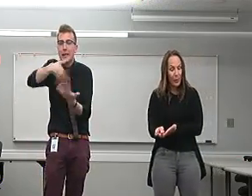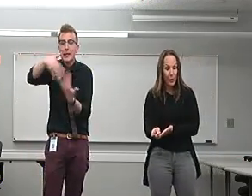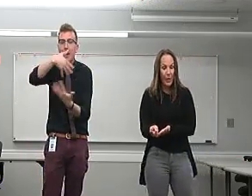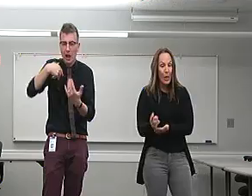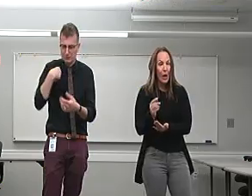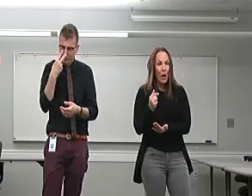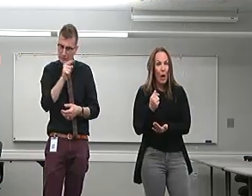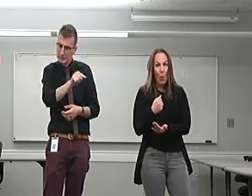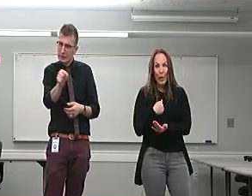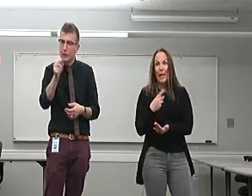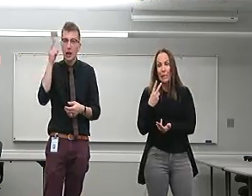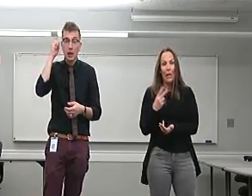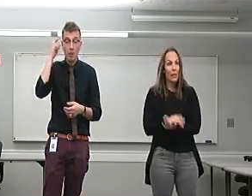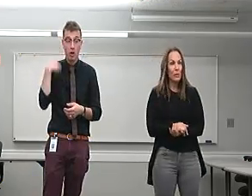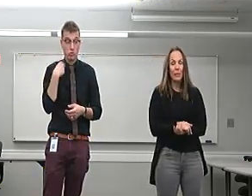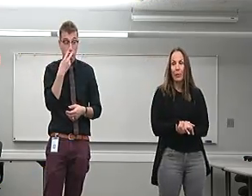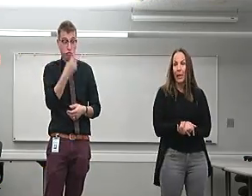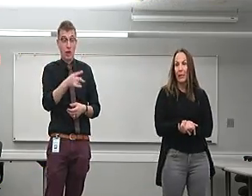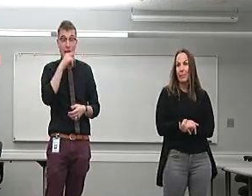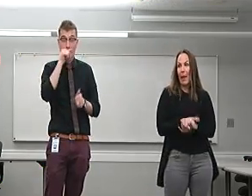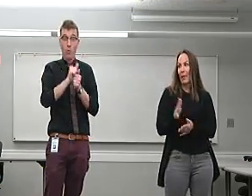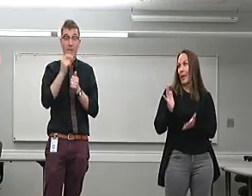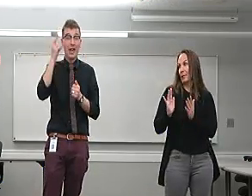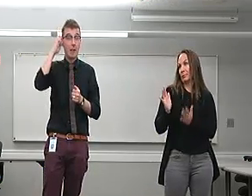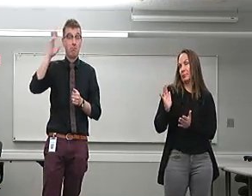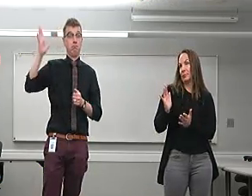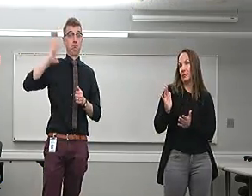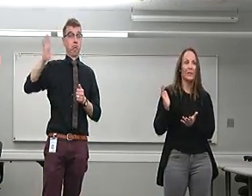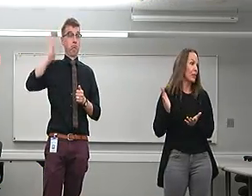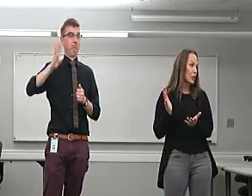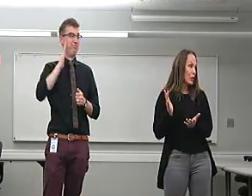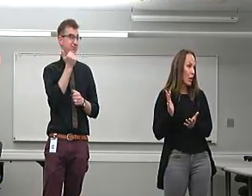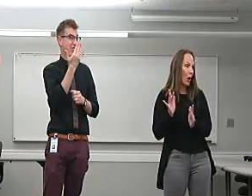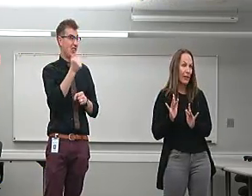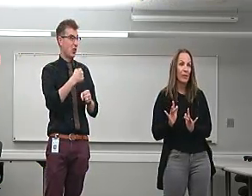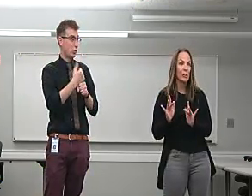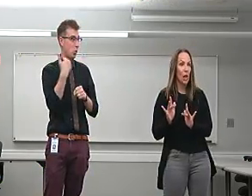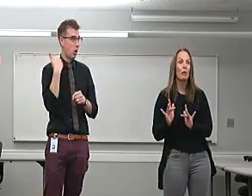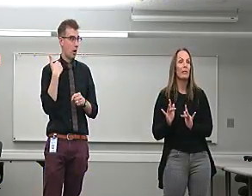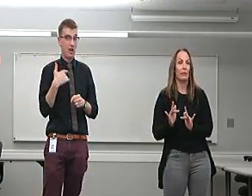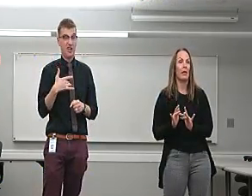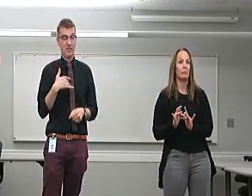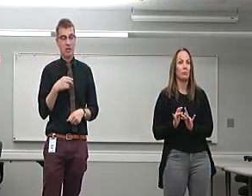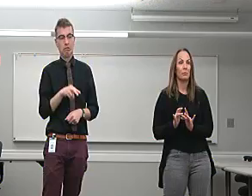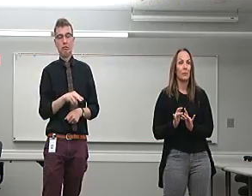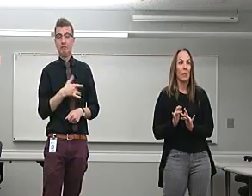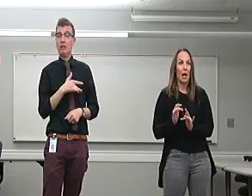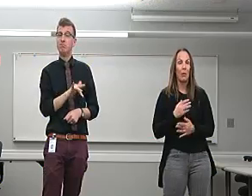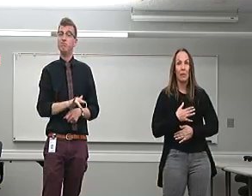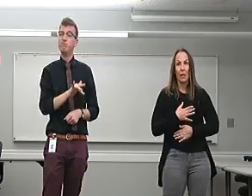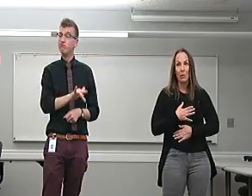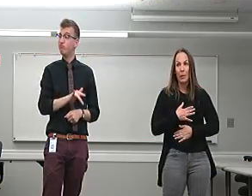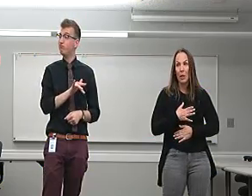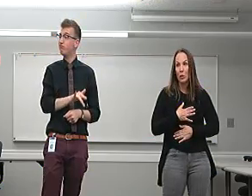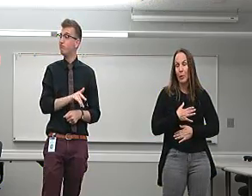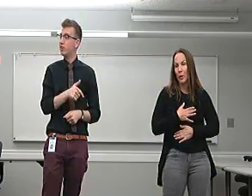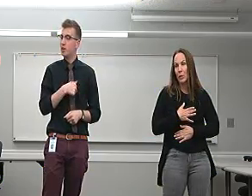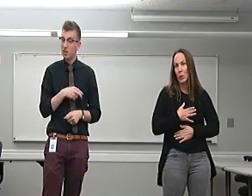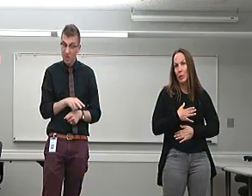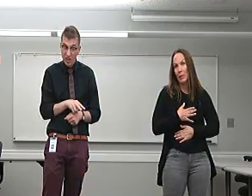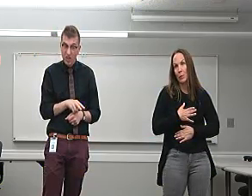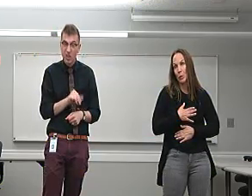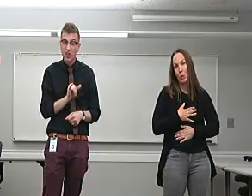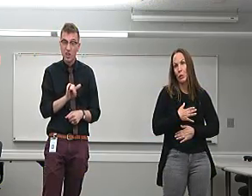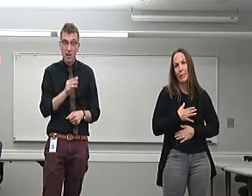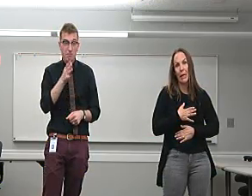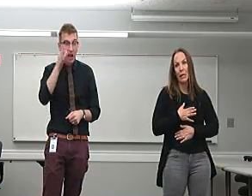when I saw kids with implants back then, 15 years ago, I felt sorry for them. I was like, oh my gosh, your parents don't accept you and understand